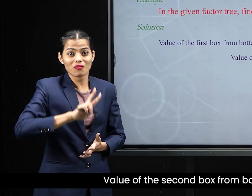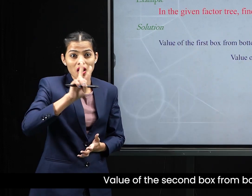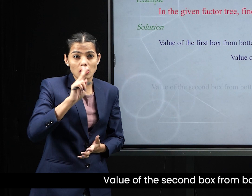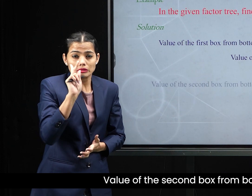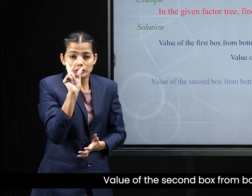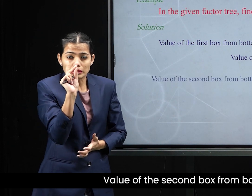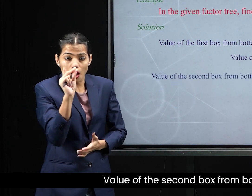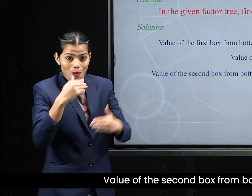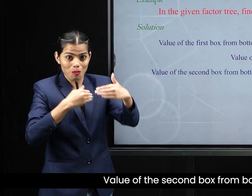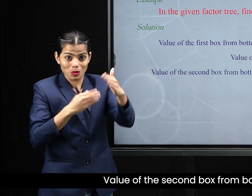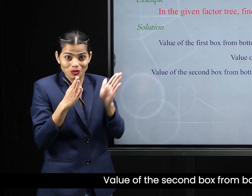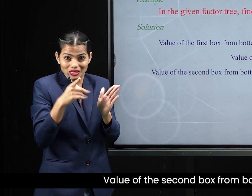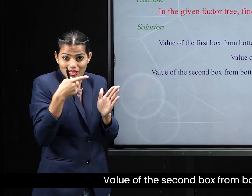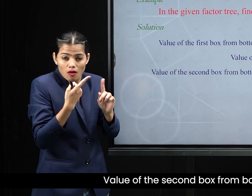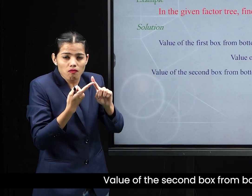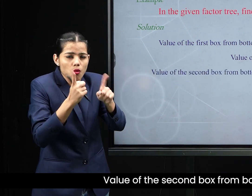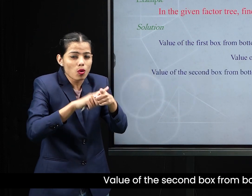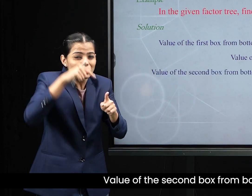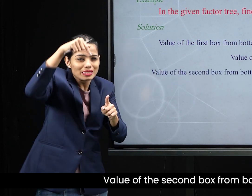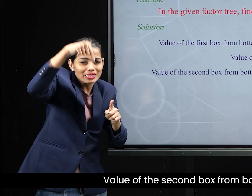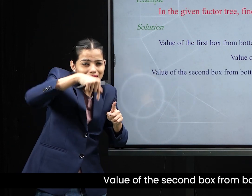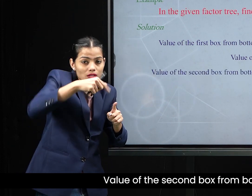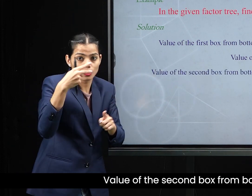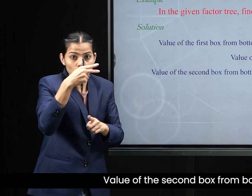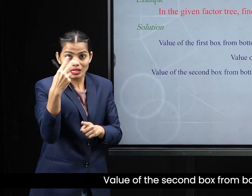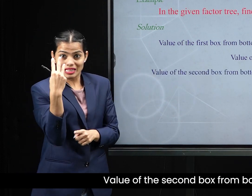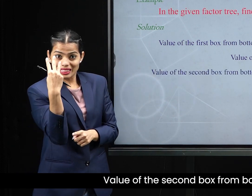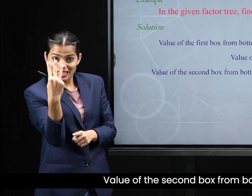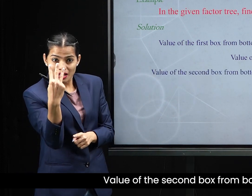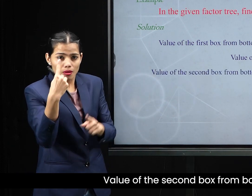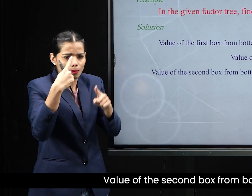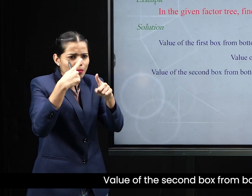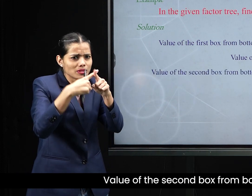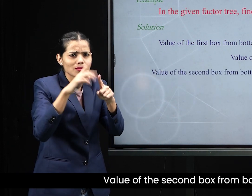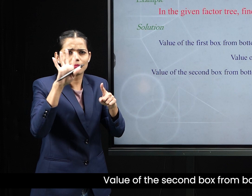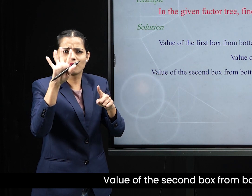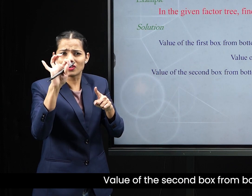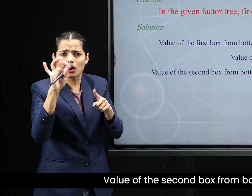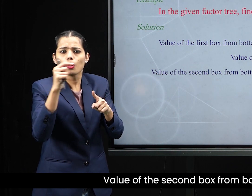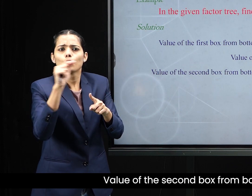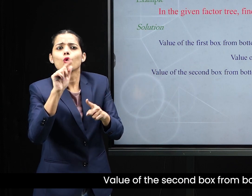Value of the second box from bottom is equal to 3 into 50 is equal to 150.